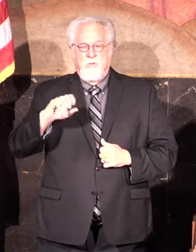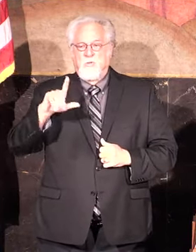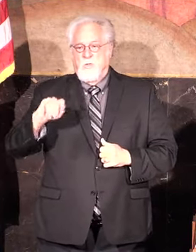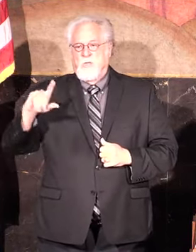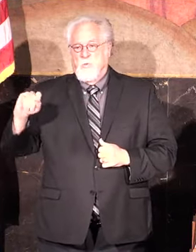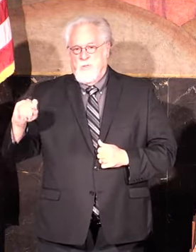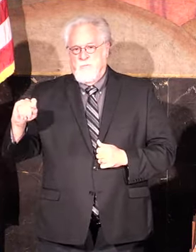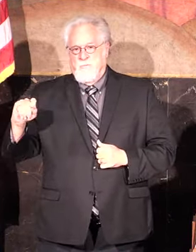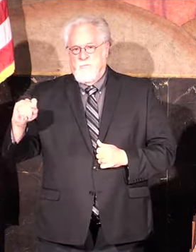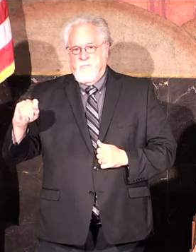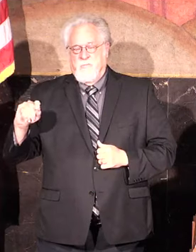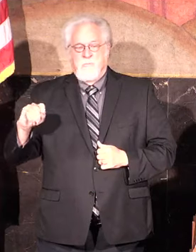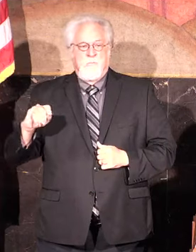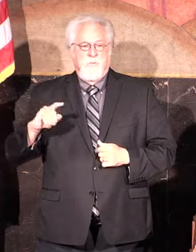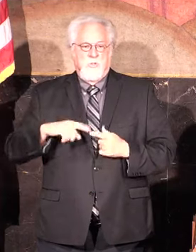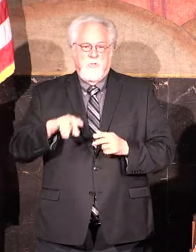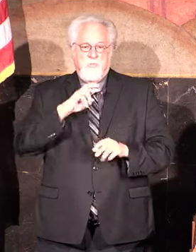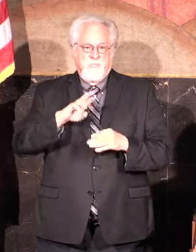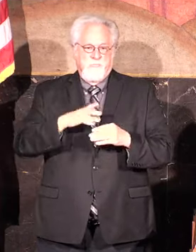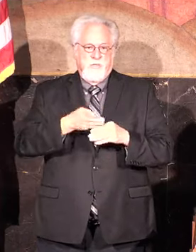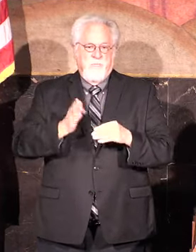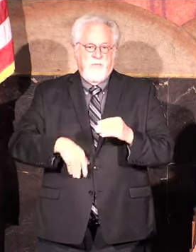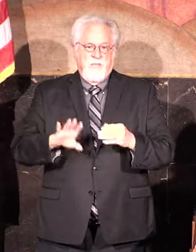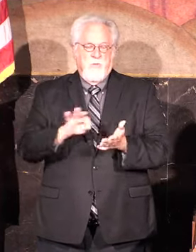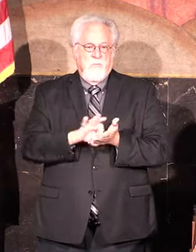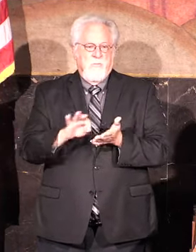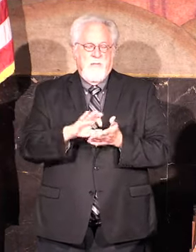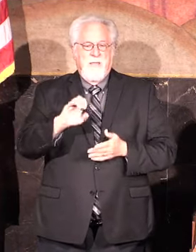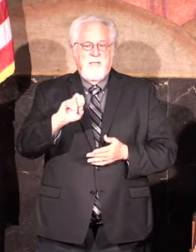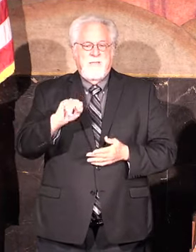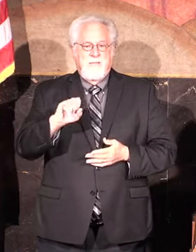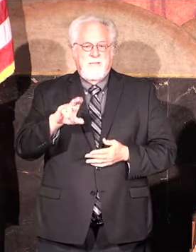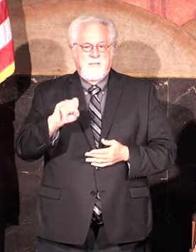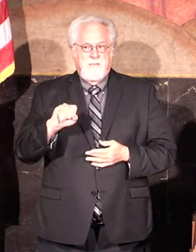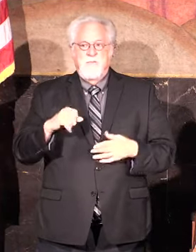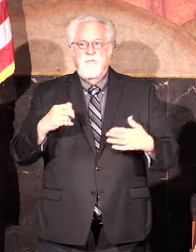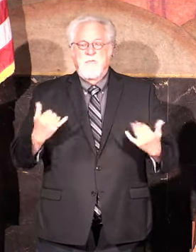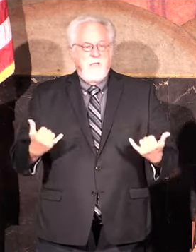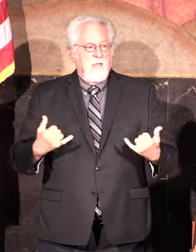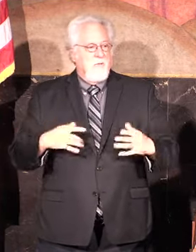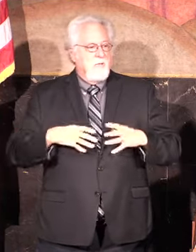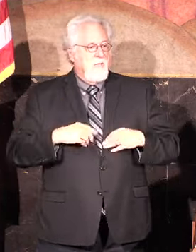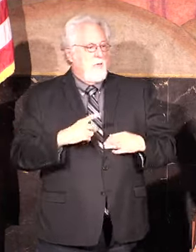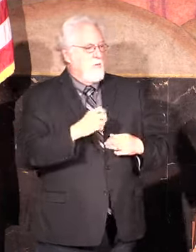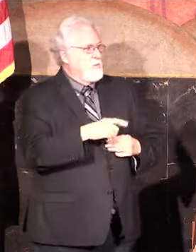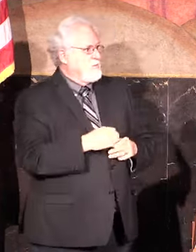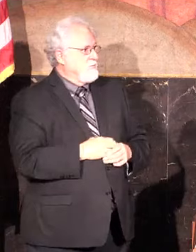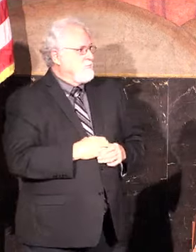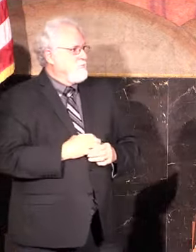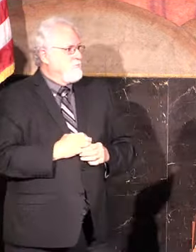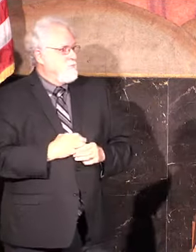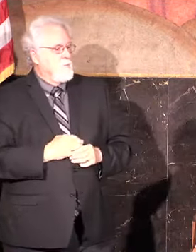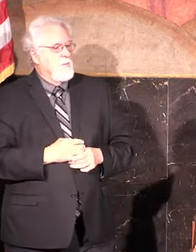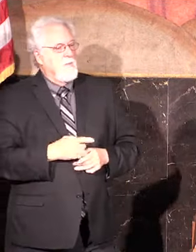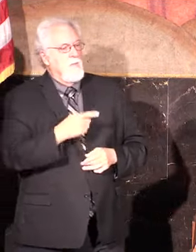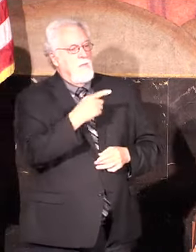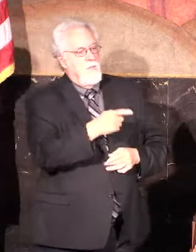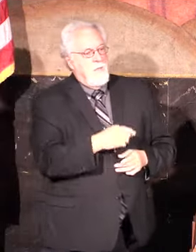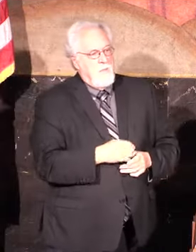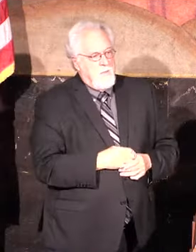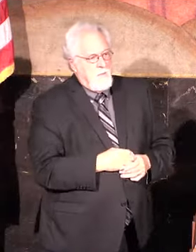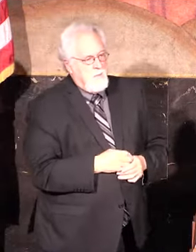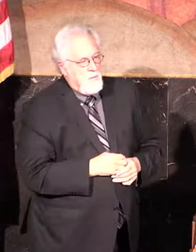844-330-2020. In order to complete your census. And so now I'll take your questions. Sam? Governor, now that you've won